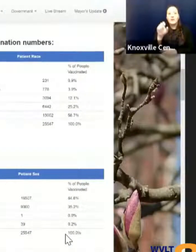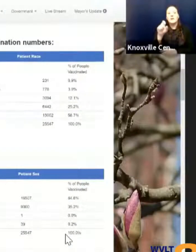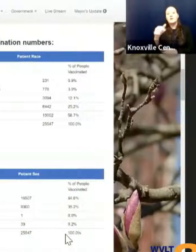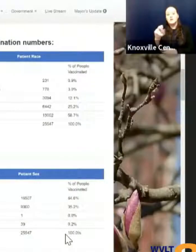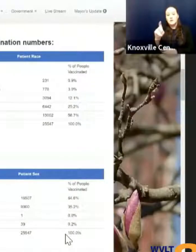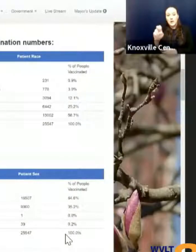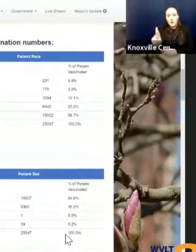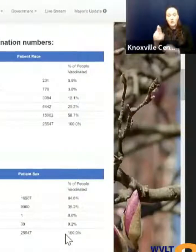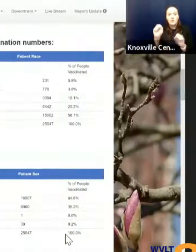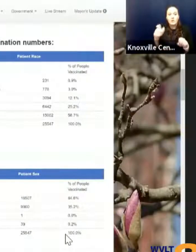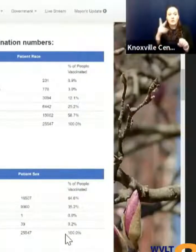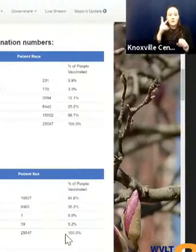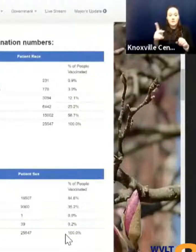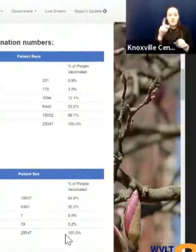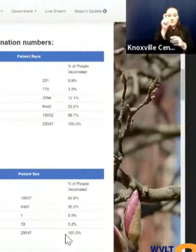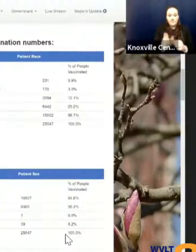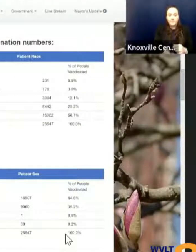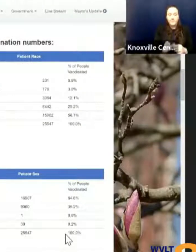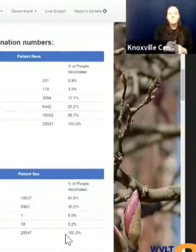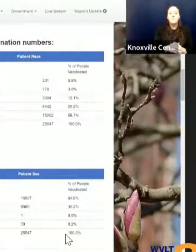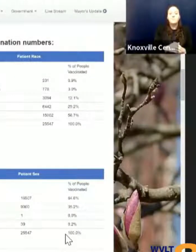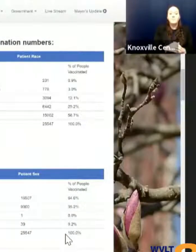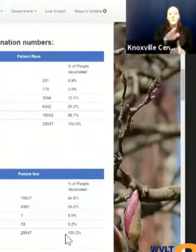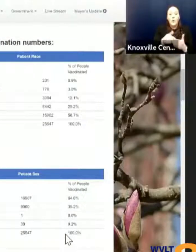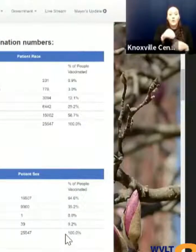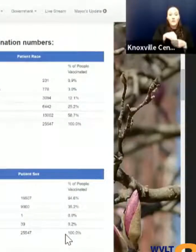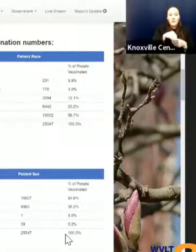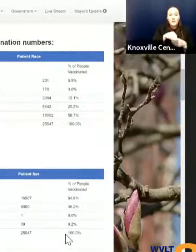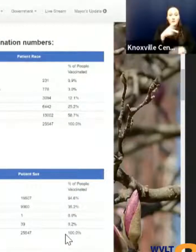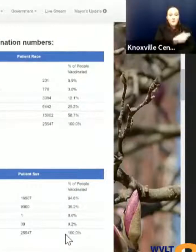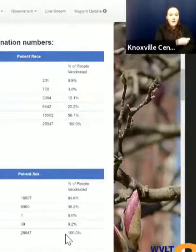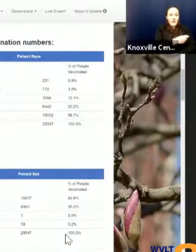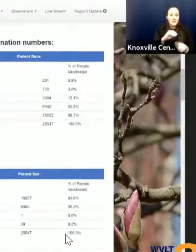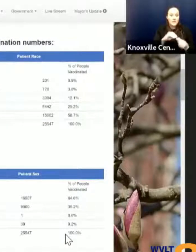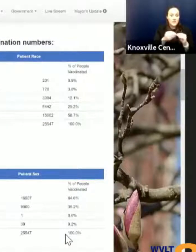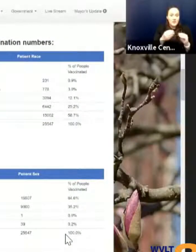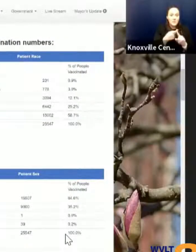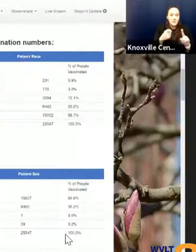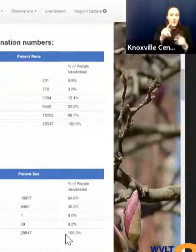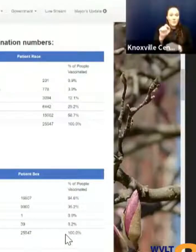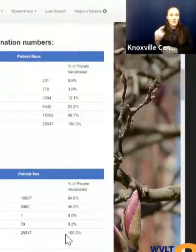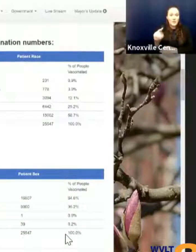with the exception of our internal vaccine numbers, are coming from the Tennessee Department of Health.